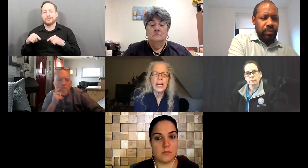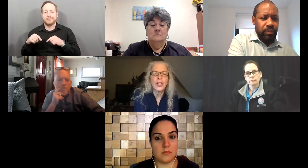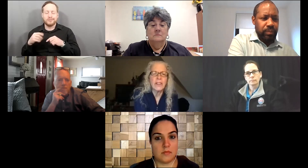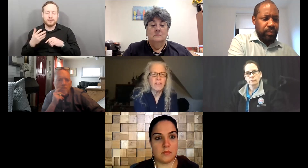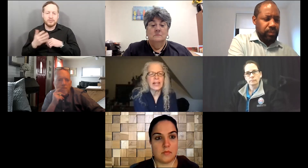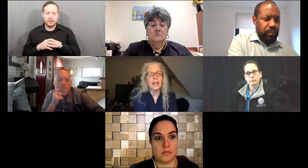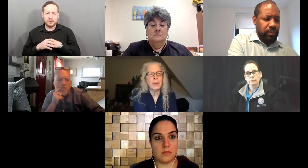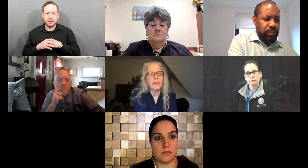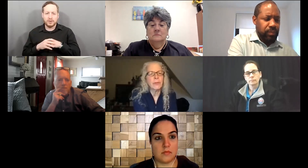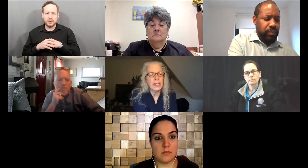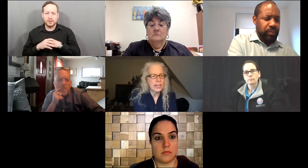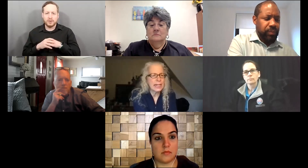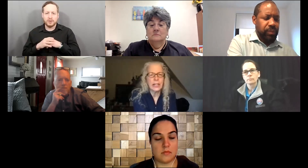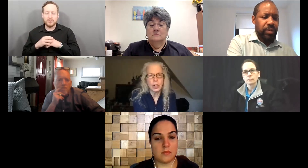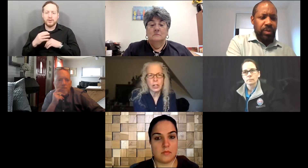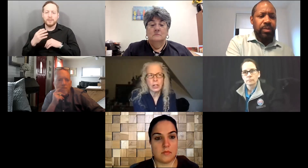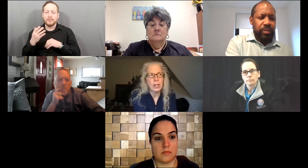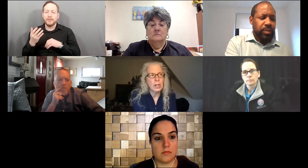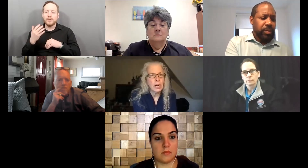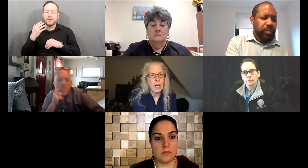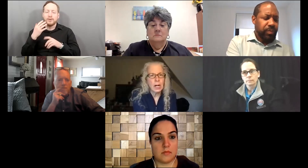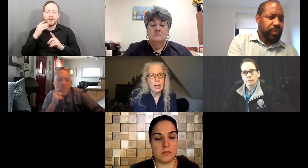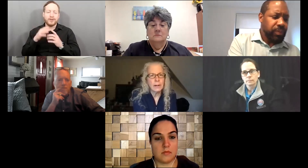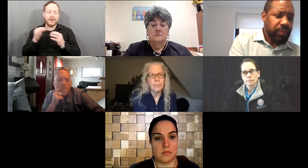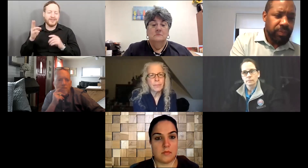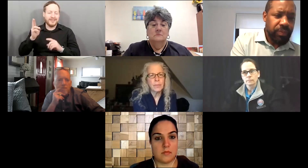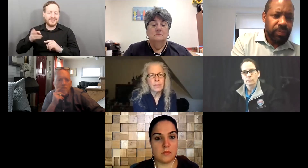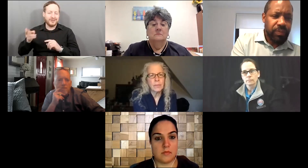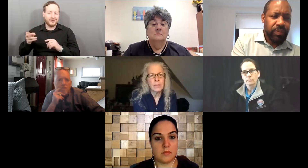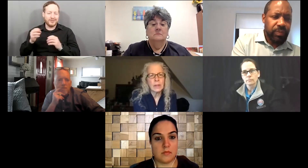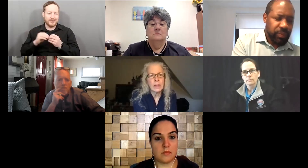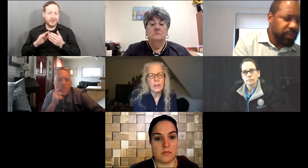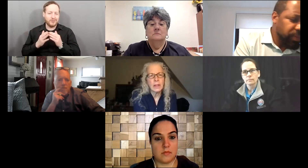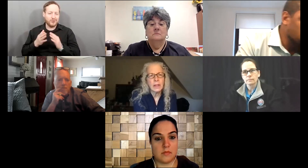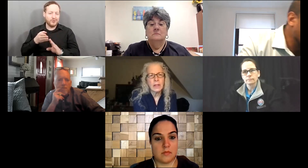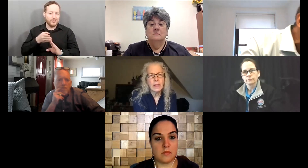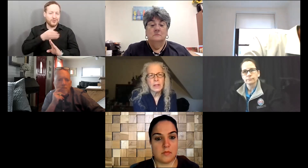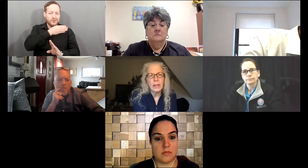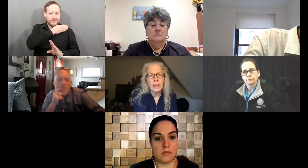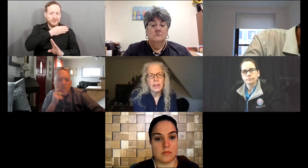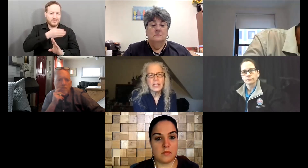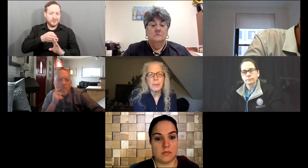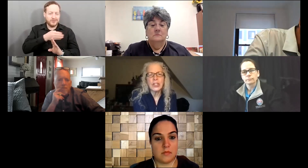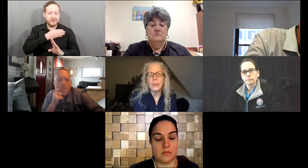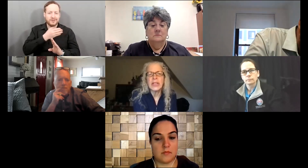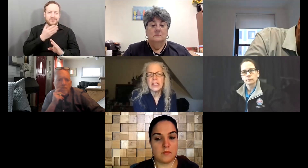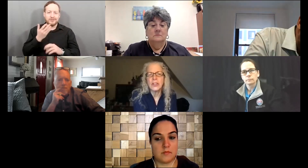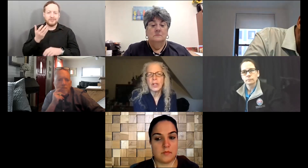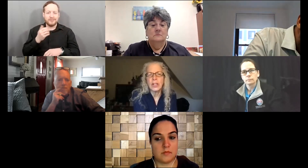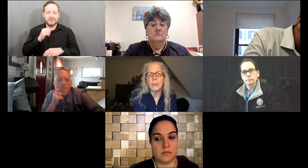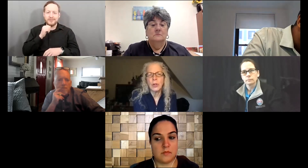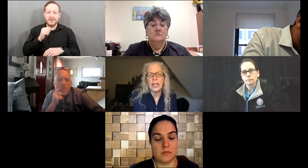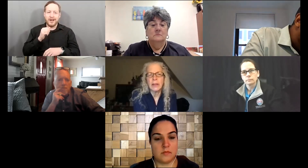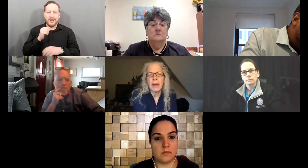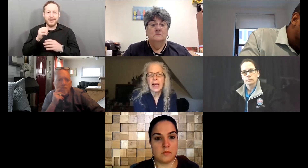before actually inviting anybody from there to hear. Mhm. especially with the history